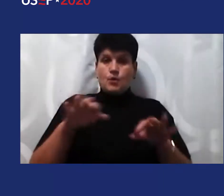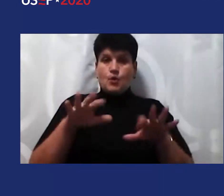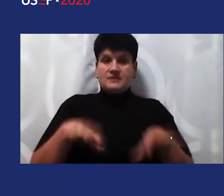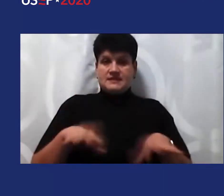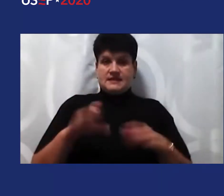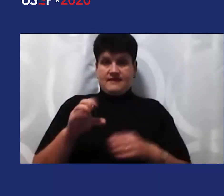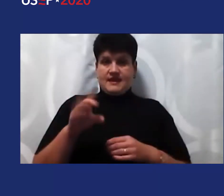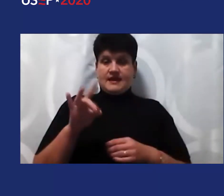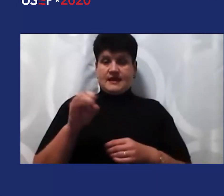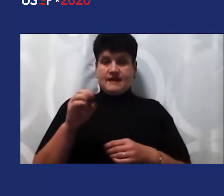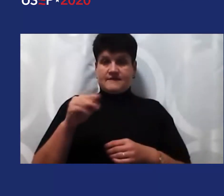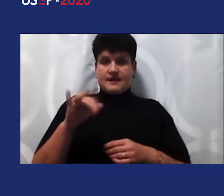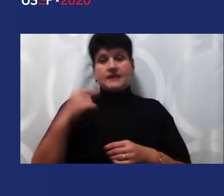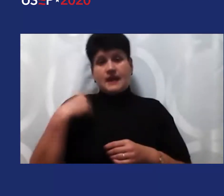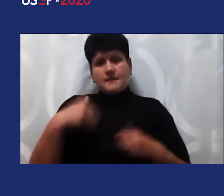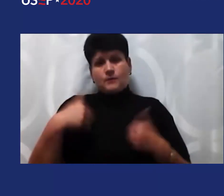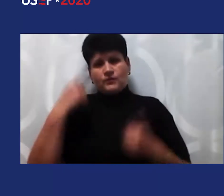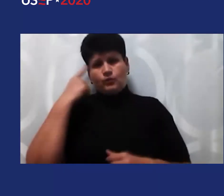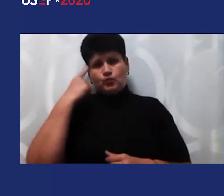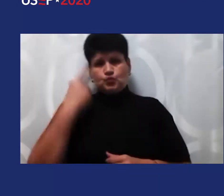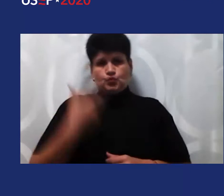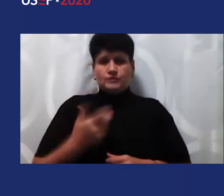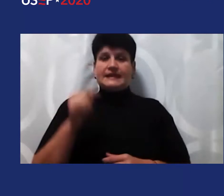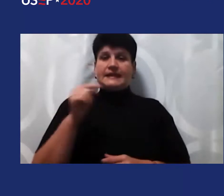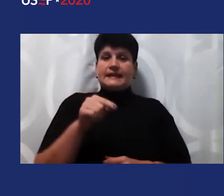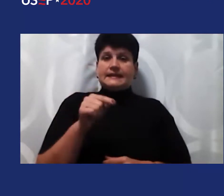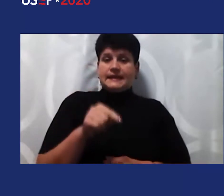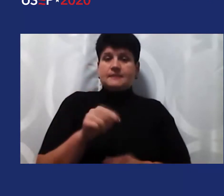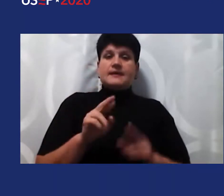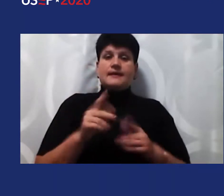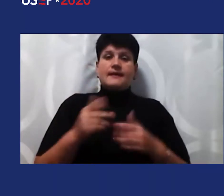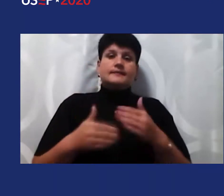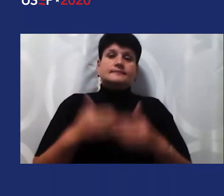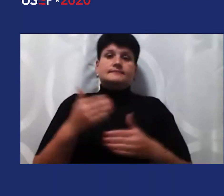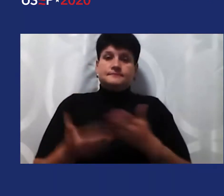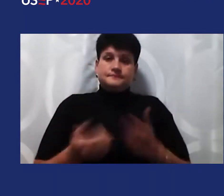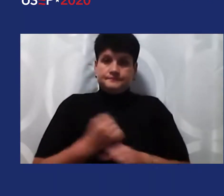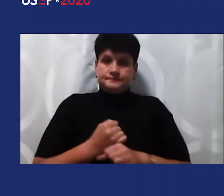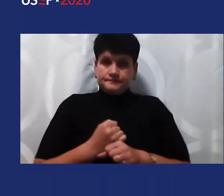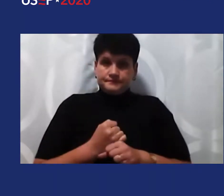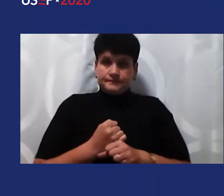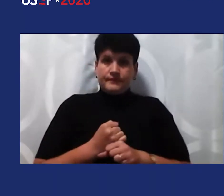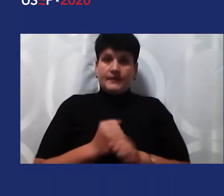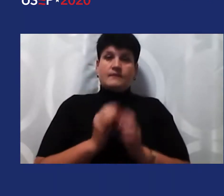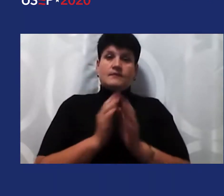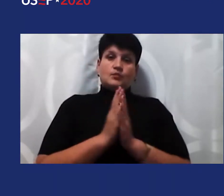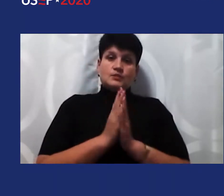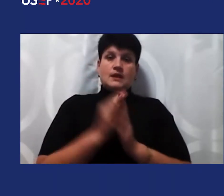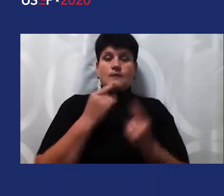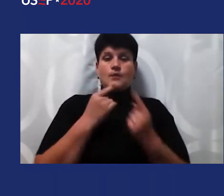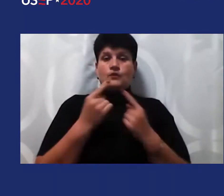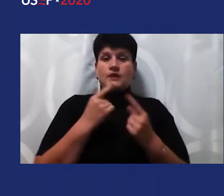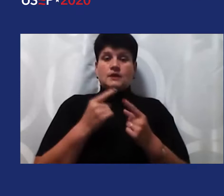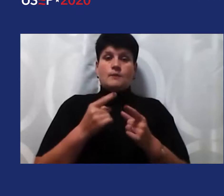be introduced, but there is no law on how to conduct local referendums. That's the thing to